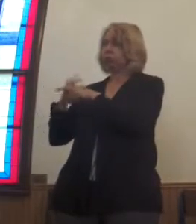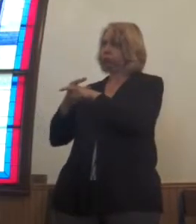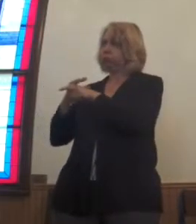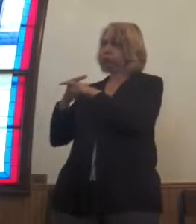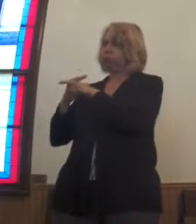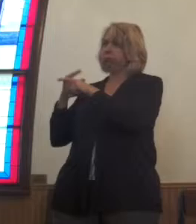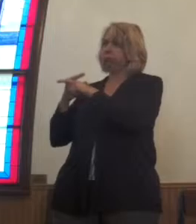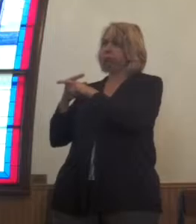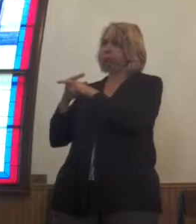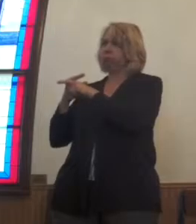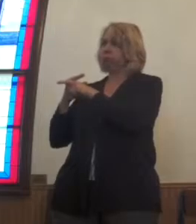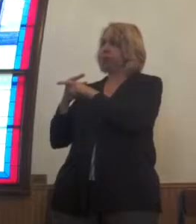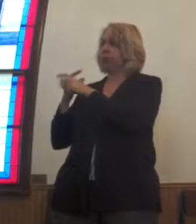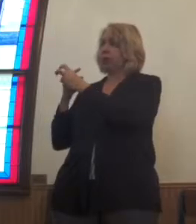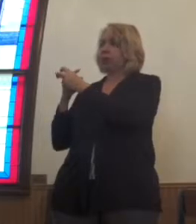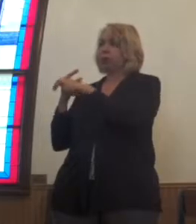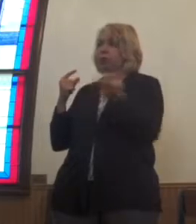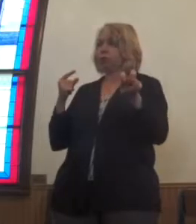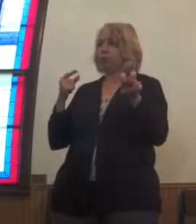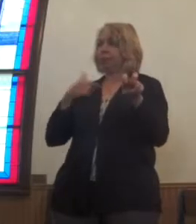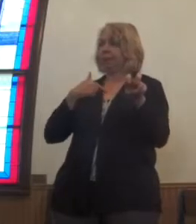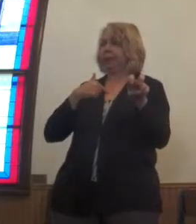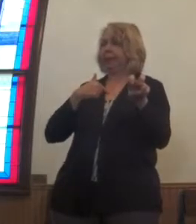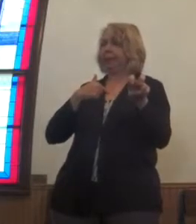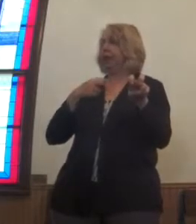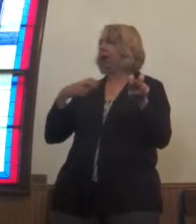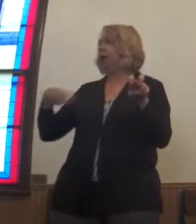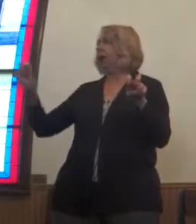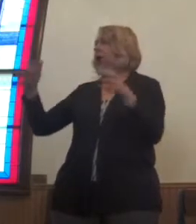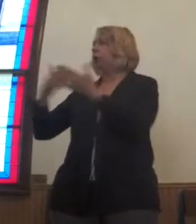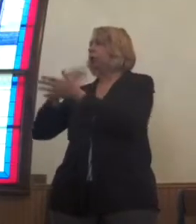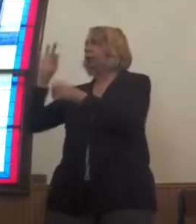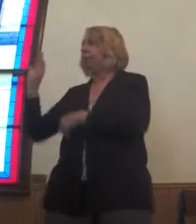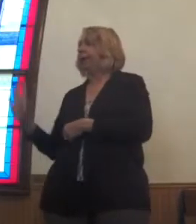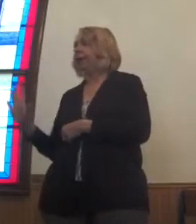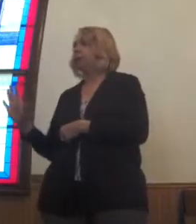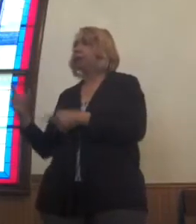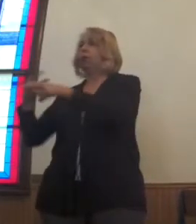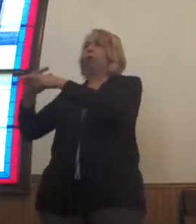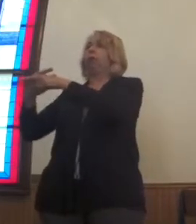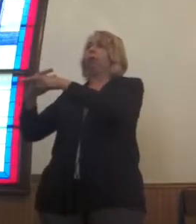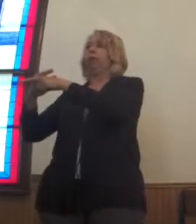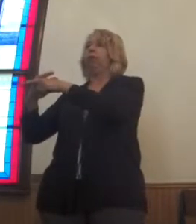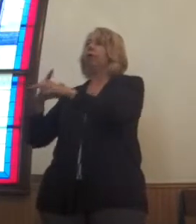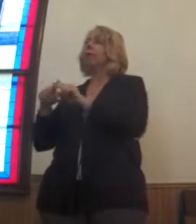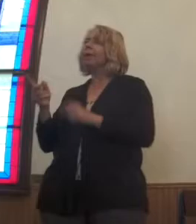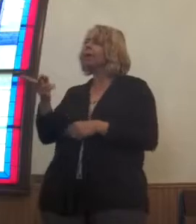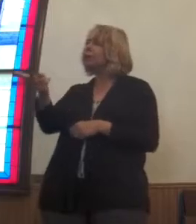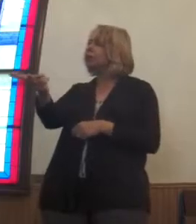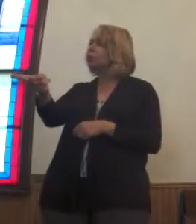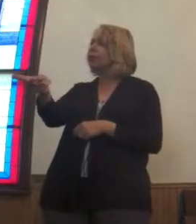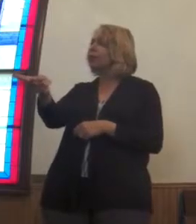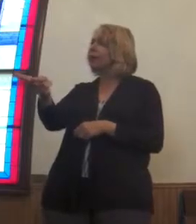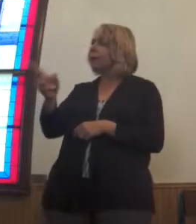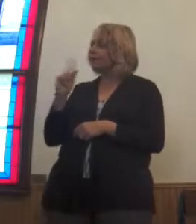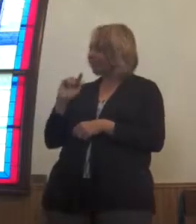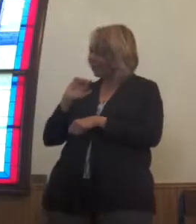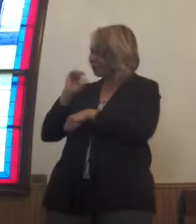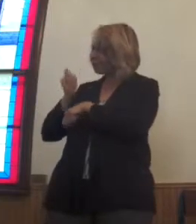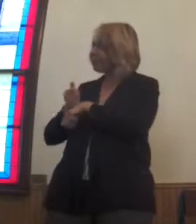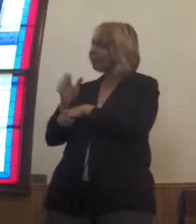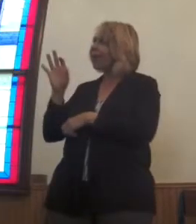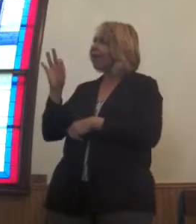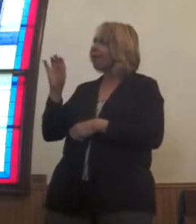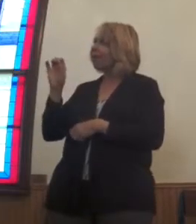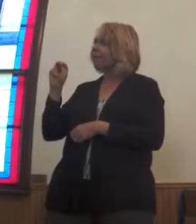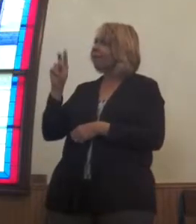recently over the transition of pastors and all that. We've gone through some of it here too. But it was people like Jane and Camille at Founders who helped